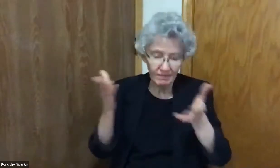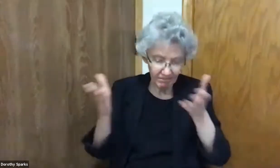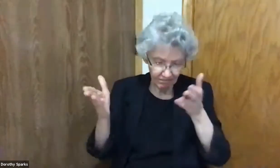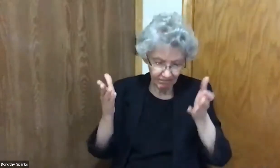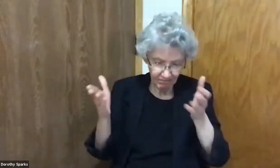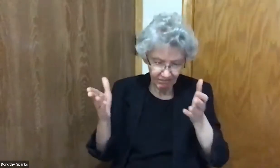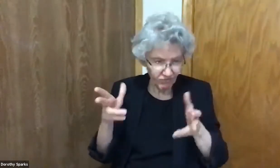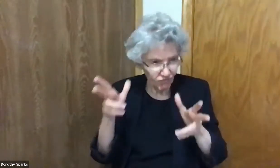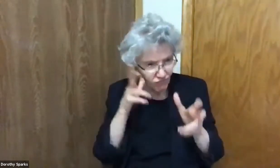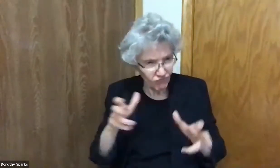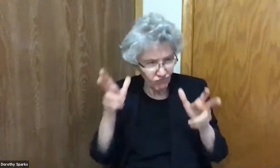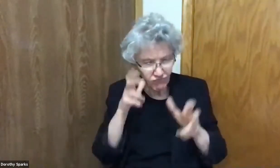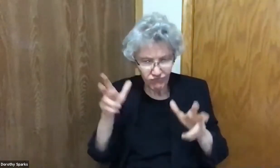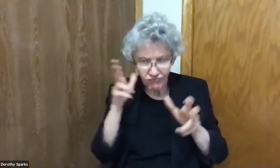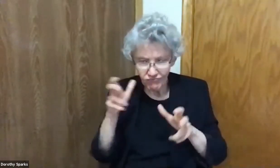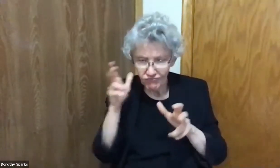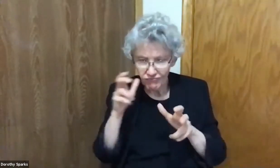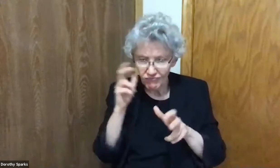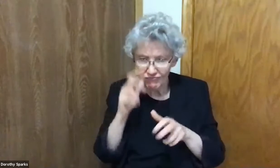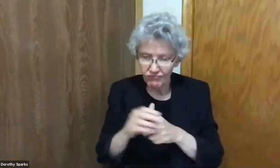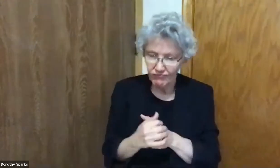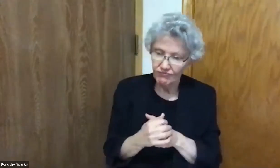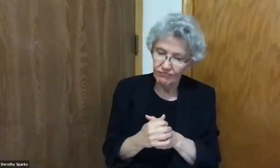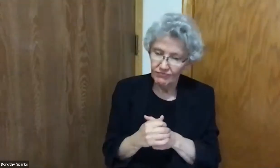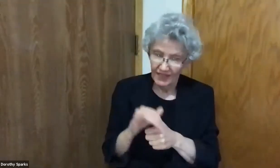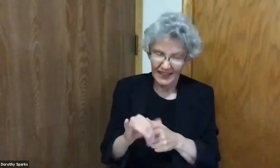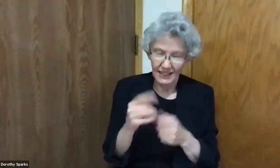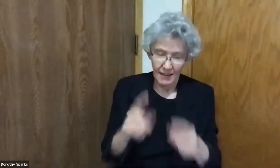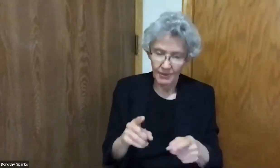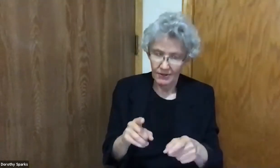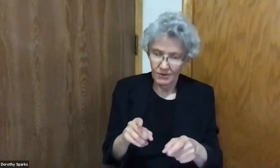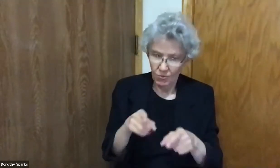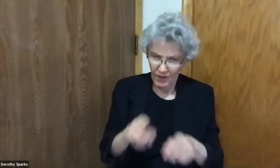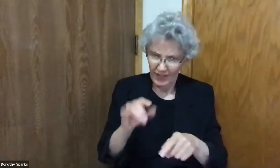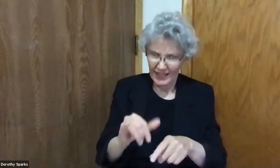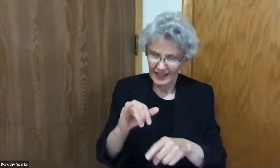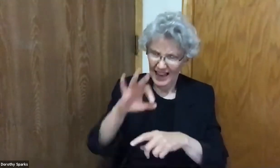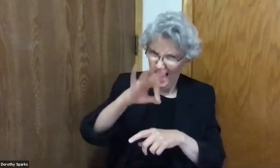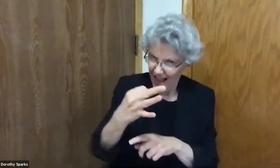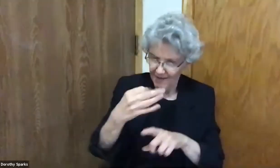and all the servants who stood around the king.